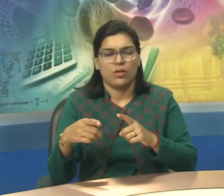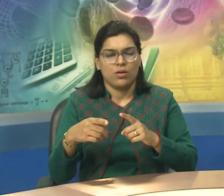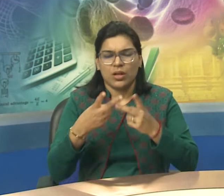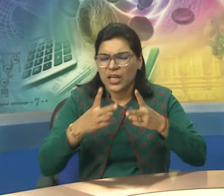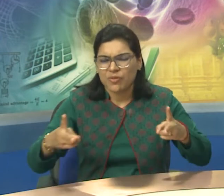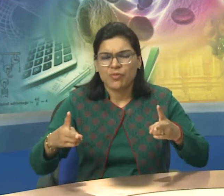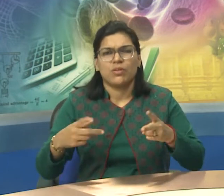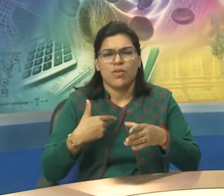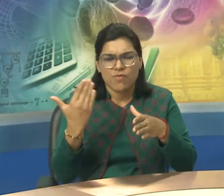available to it.